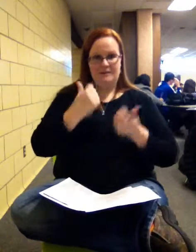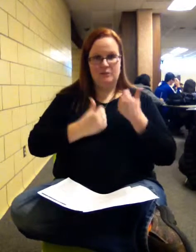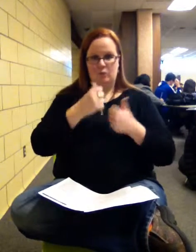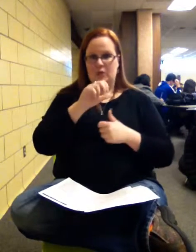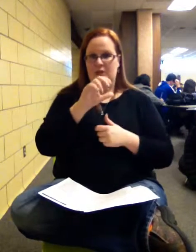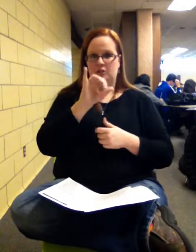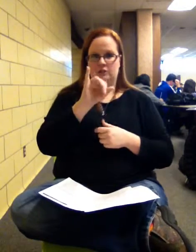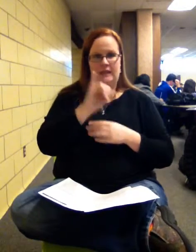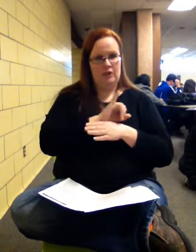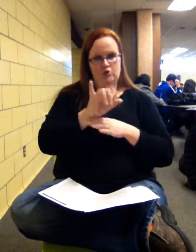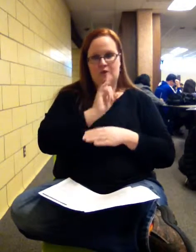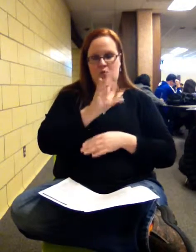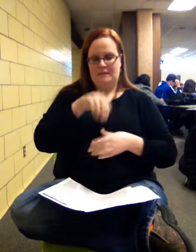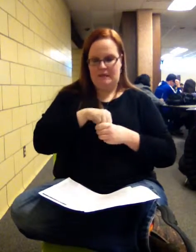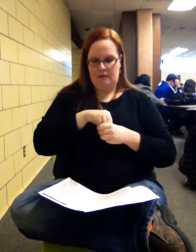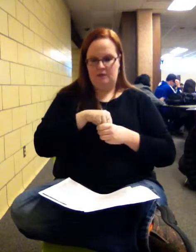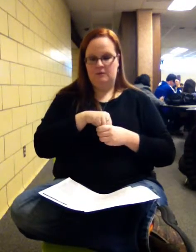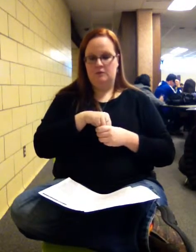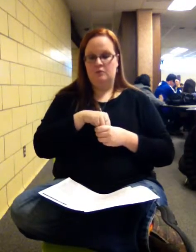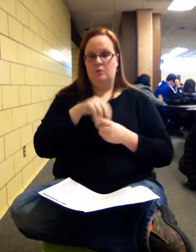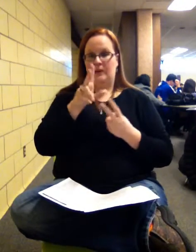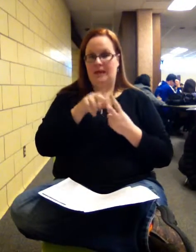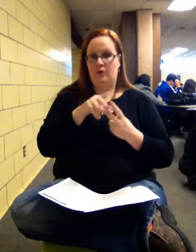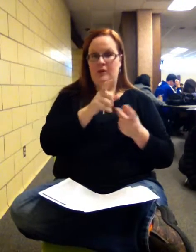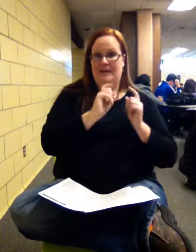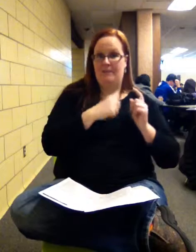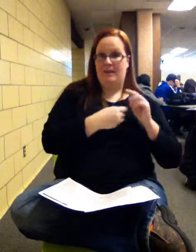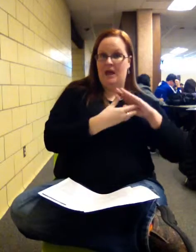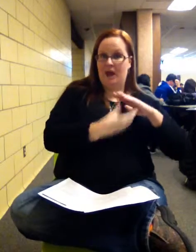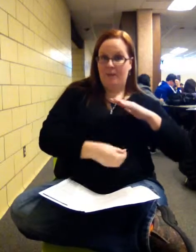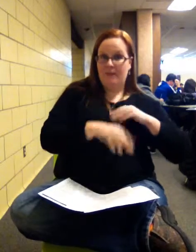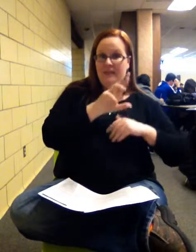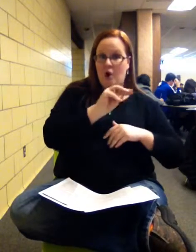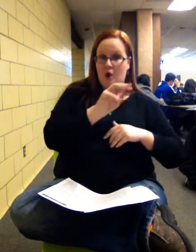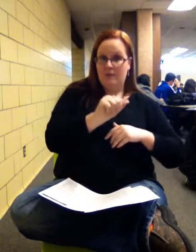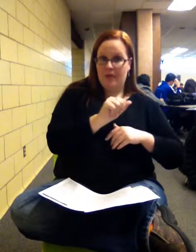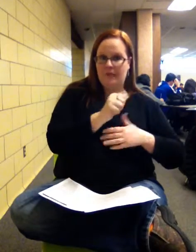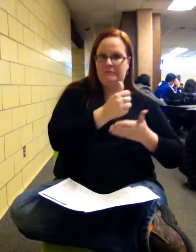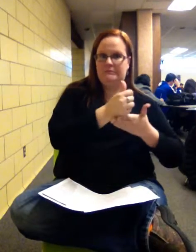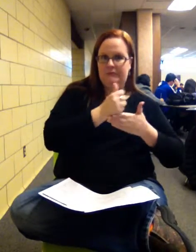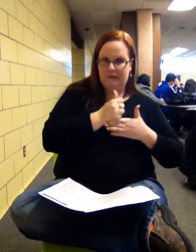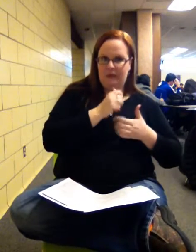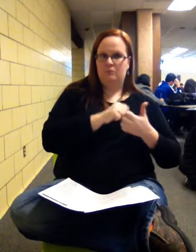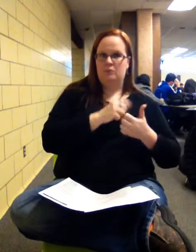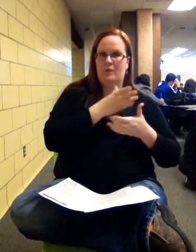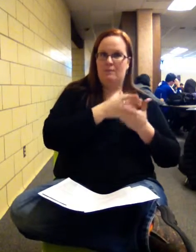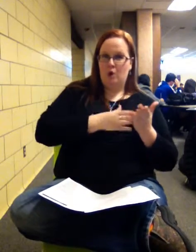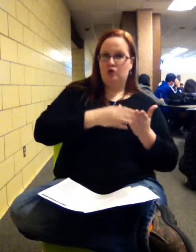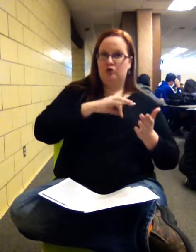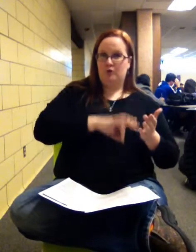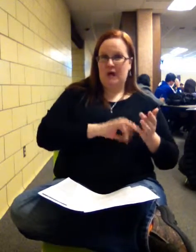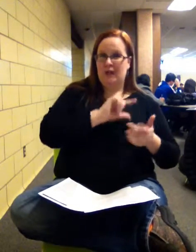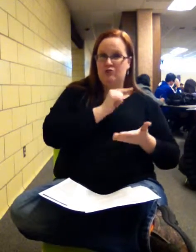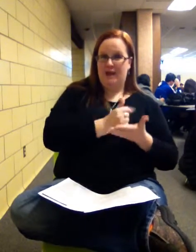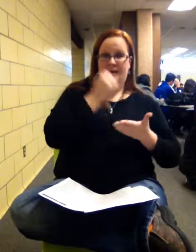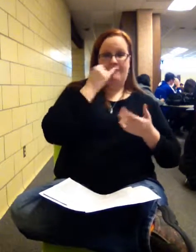NAICS code or give me a copy of your RMA. It really helps with partial credit grading if you give me a copy of your RMA, because if you're